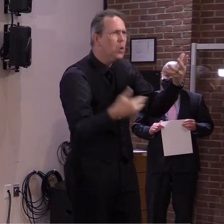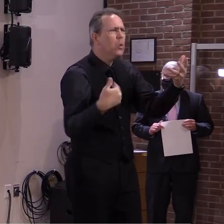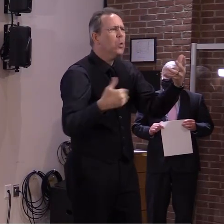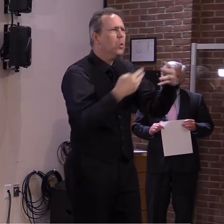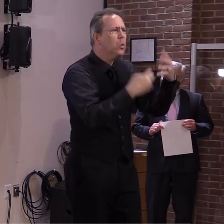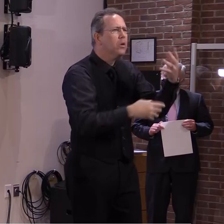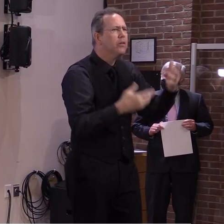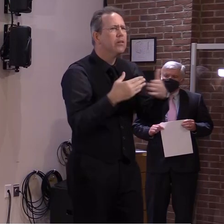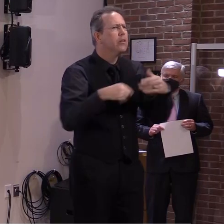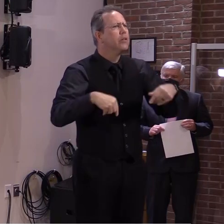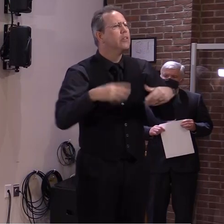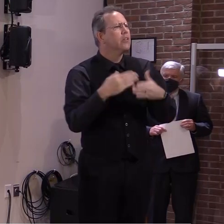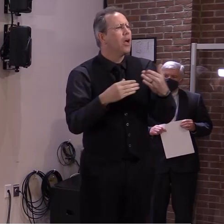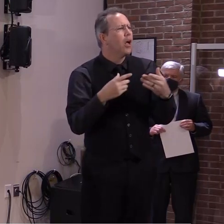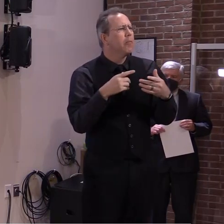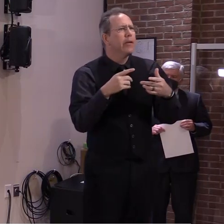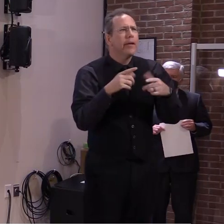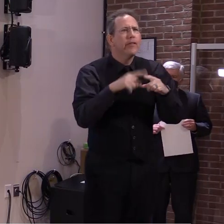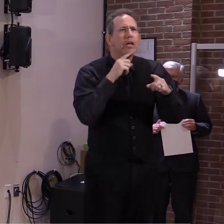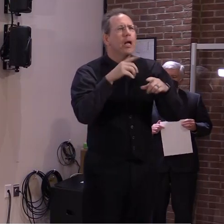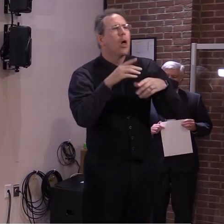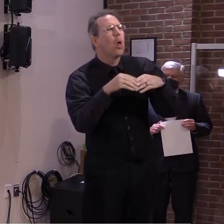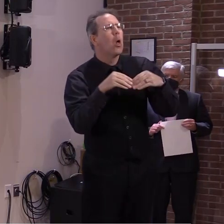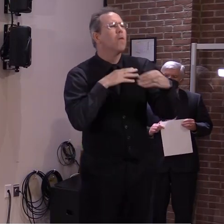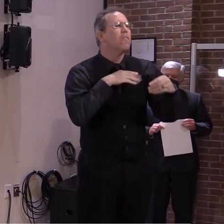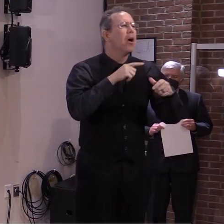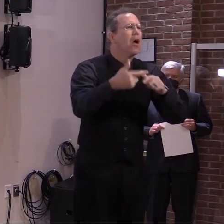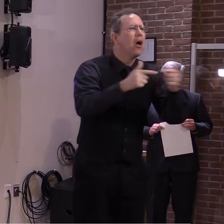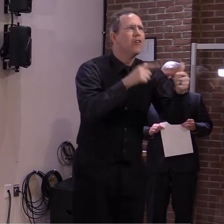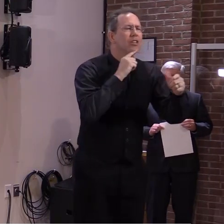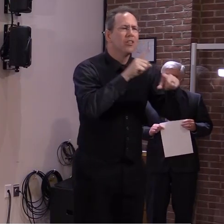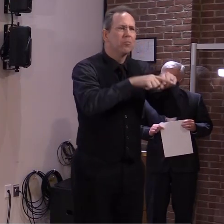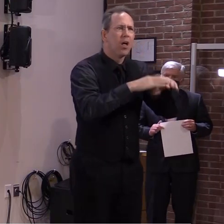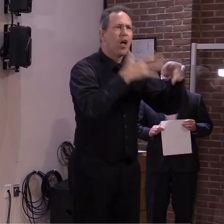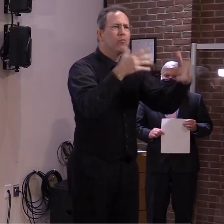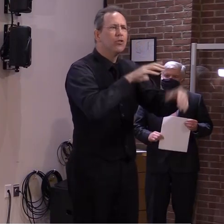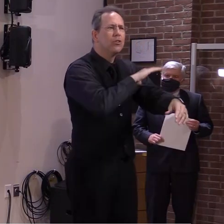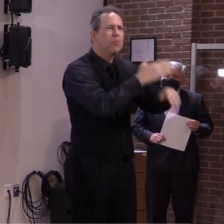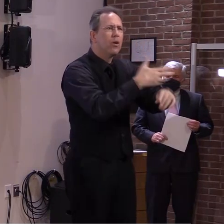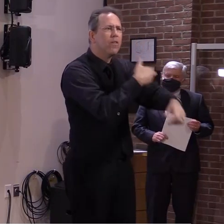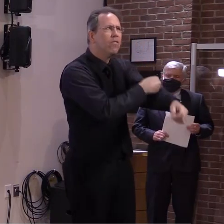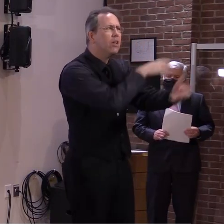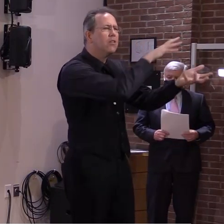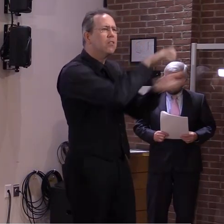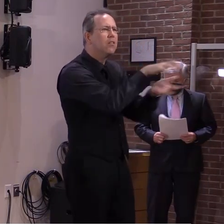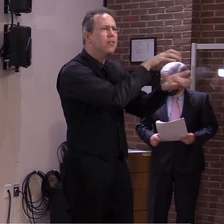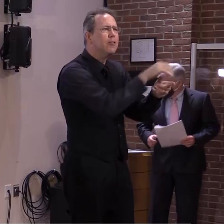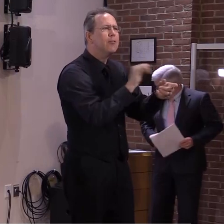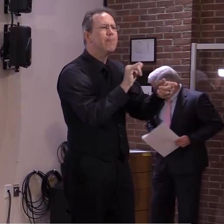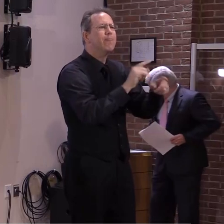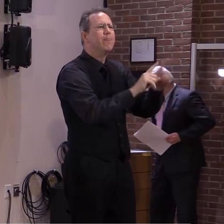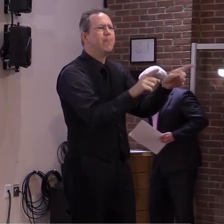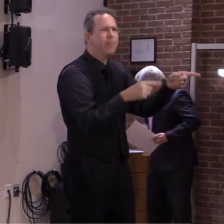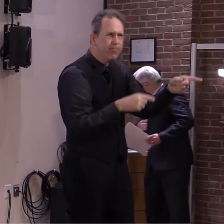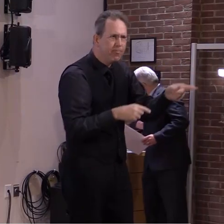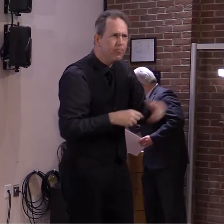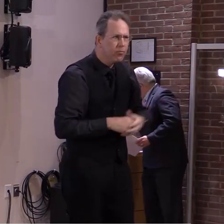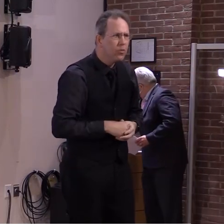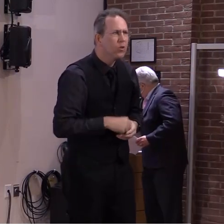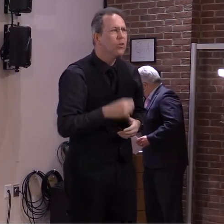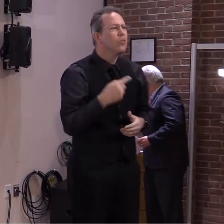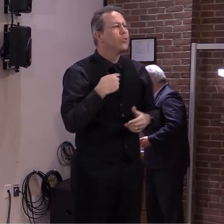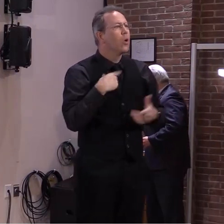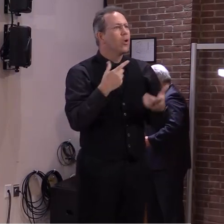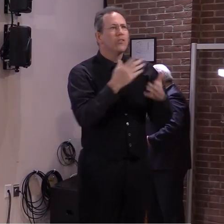supply so that we can fill slots efficiently after an age band opens. That's why, unlike other